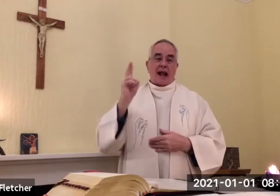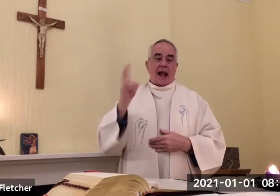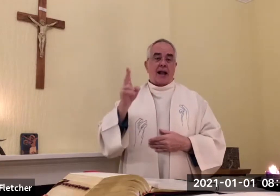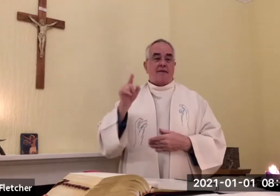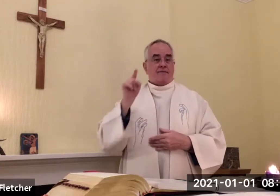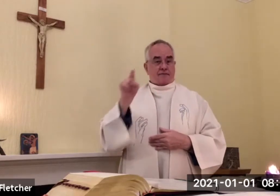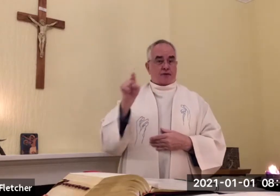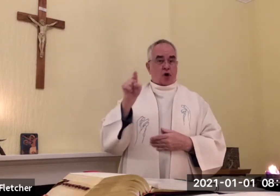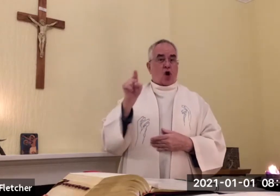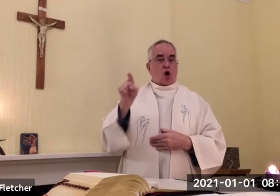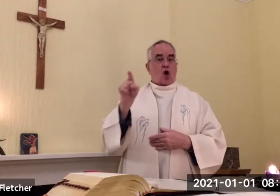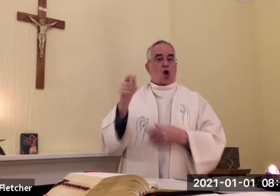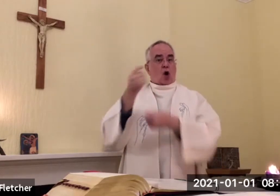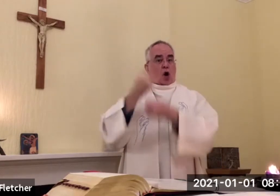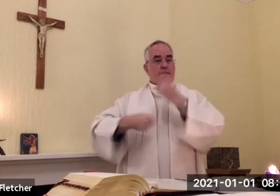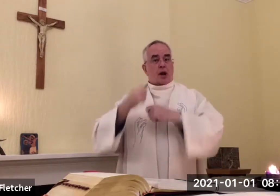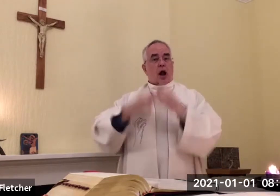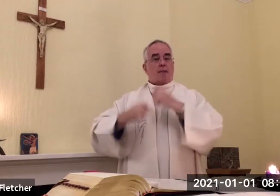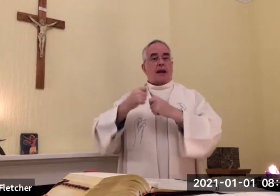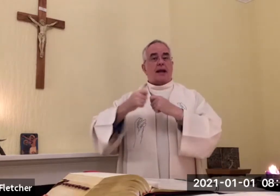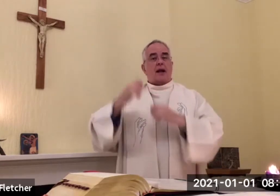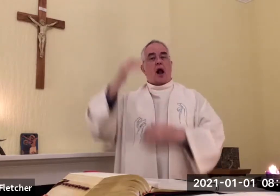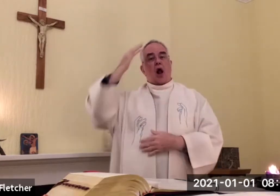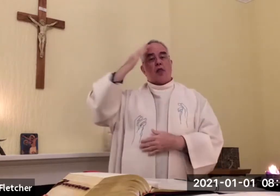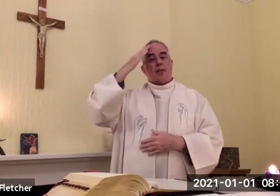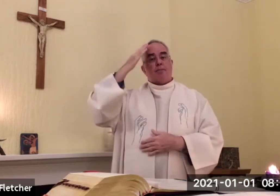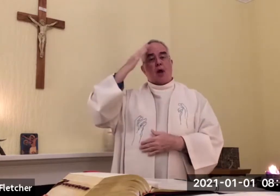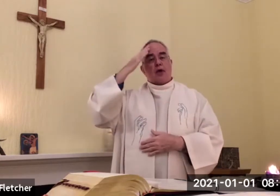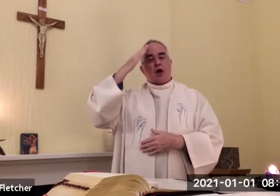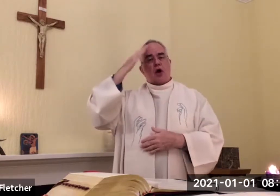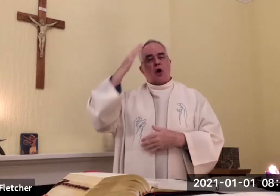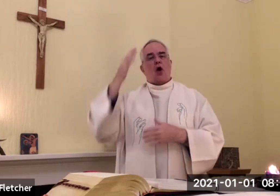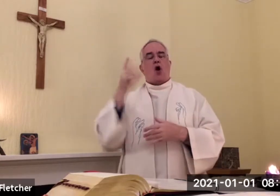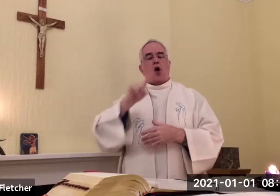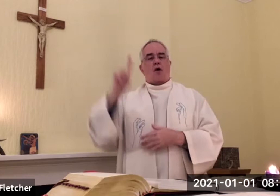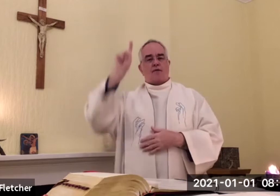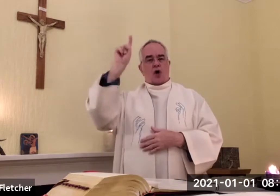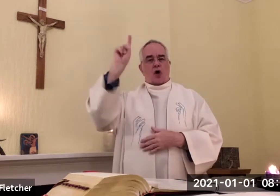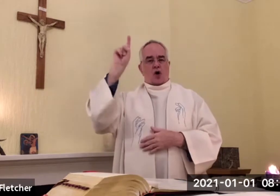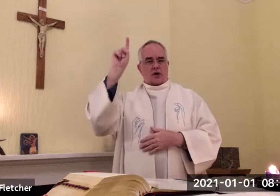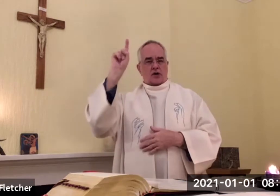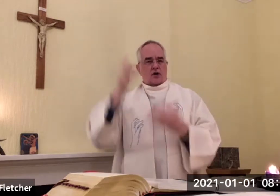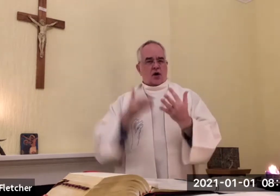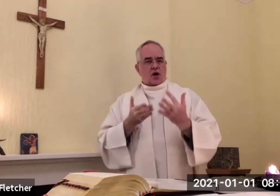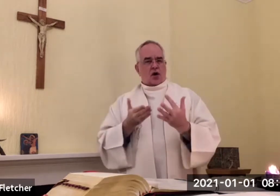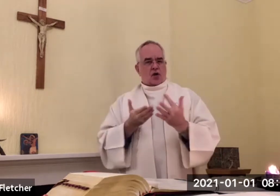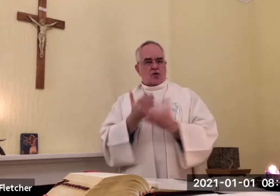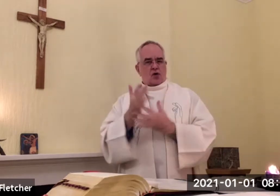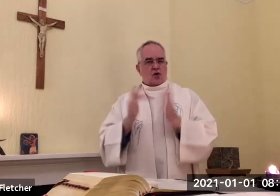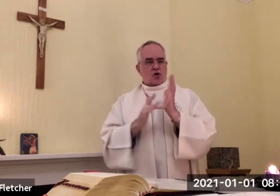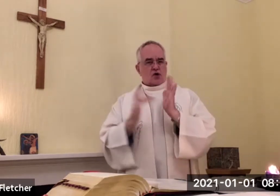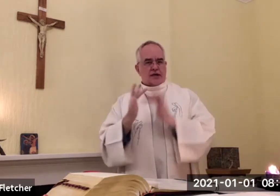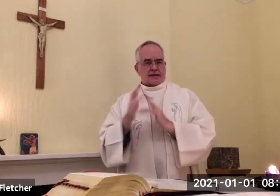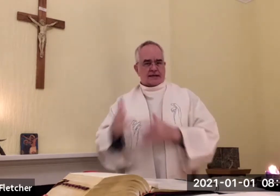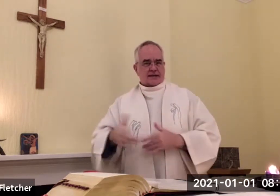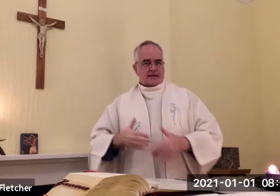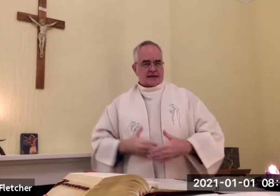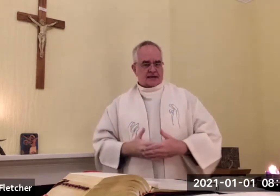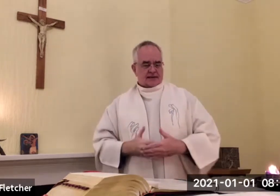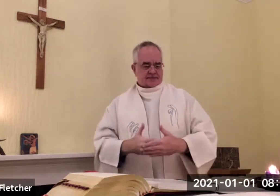again for her becoming the Mother of God through Jesus.